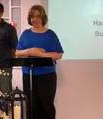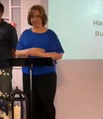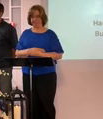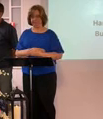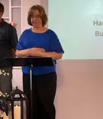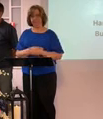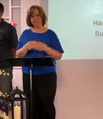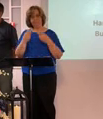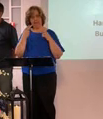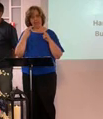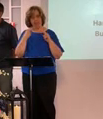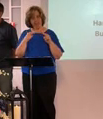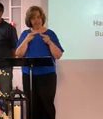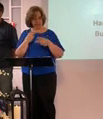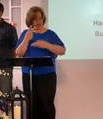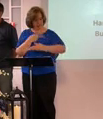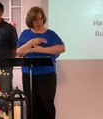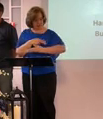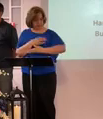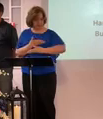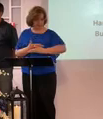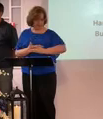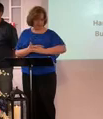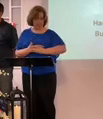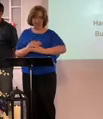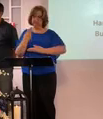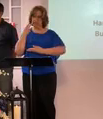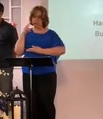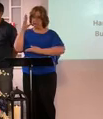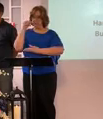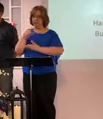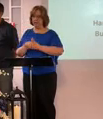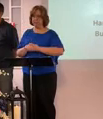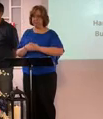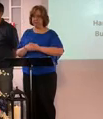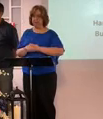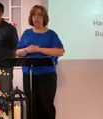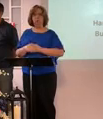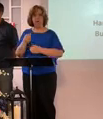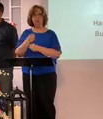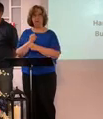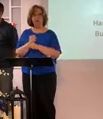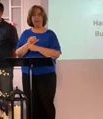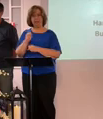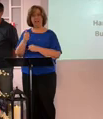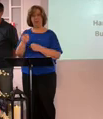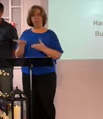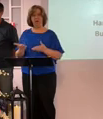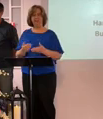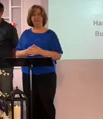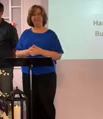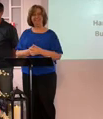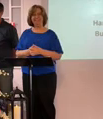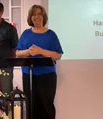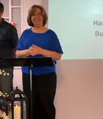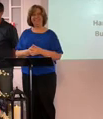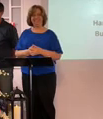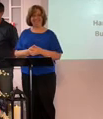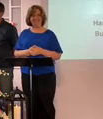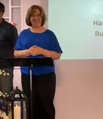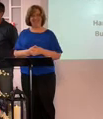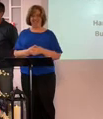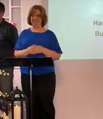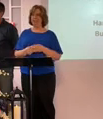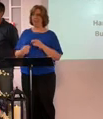I looked at him and I looked at David and I'm like, we have to make another one of these. And he looked